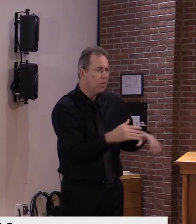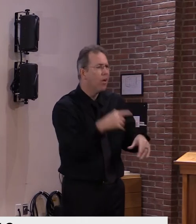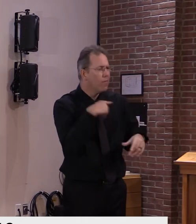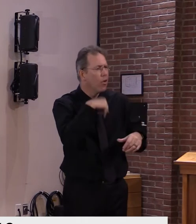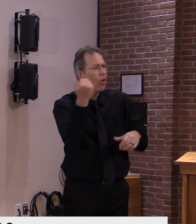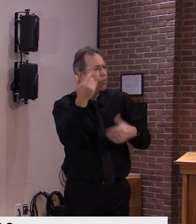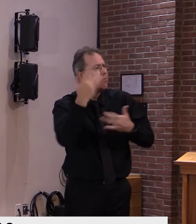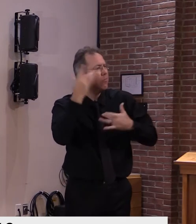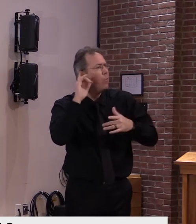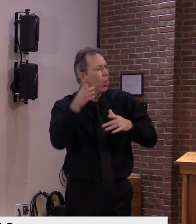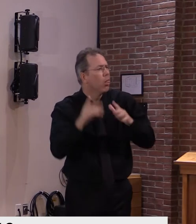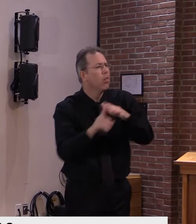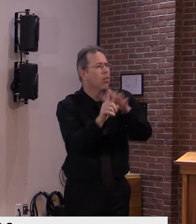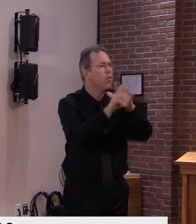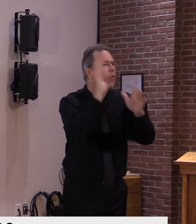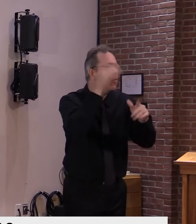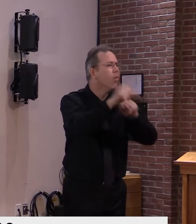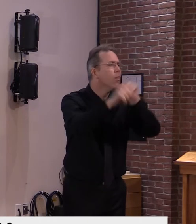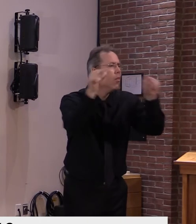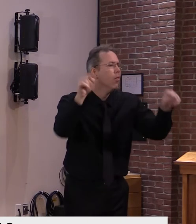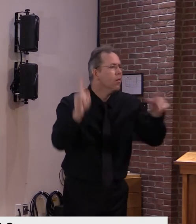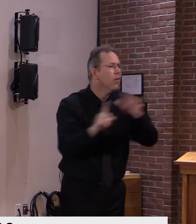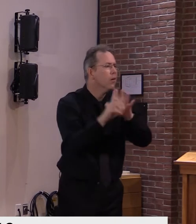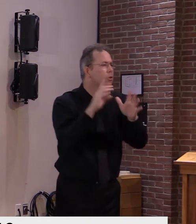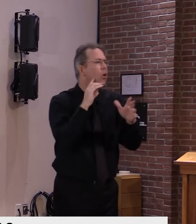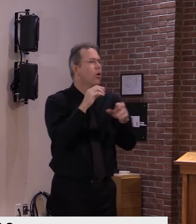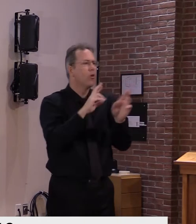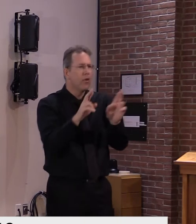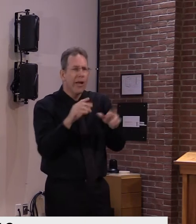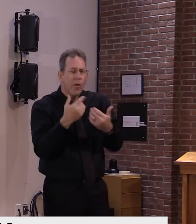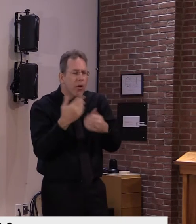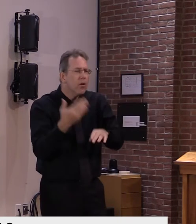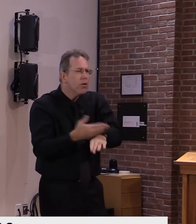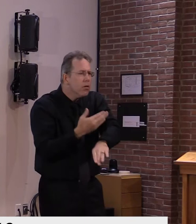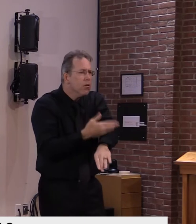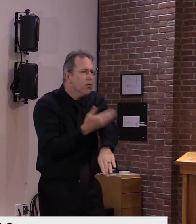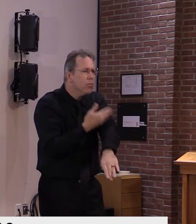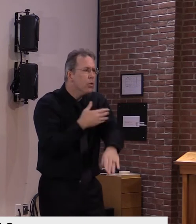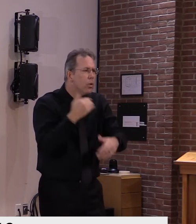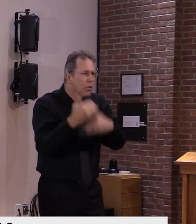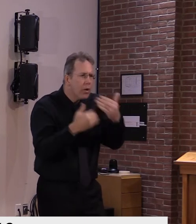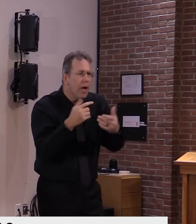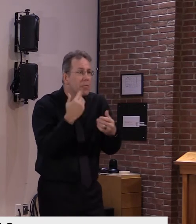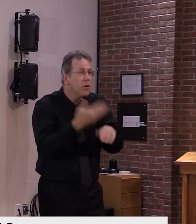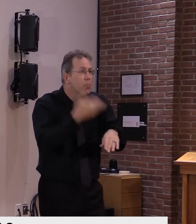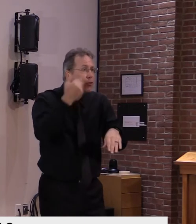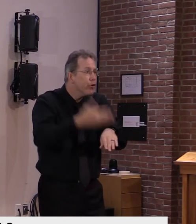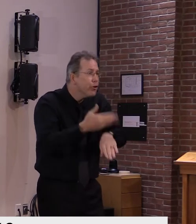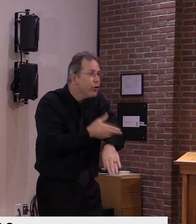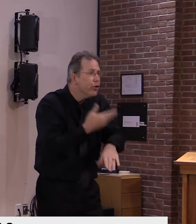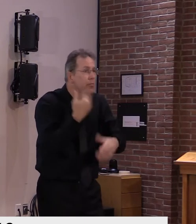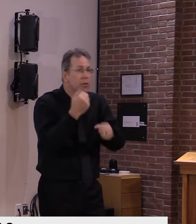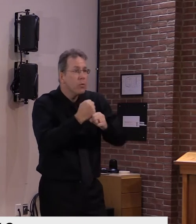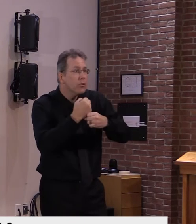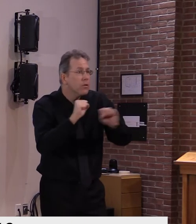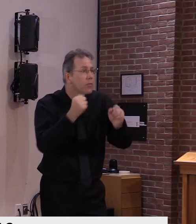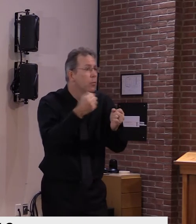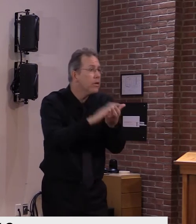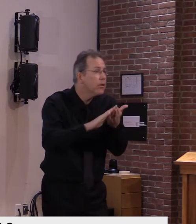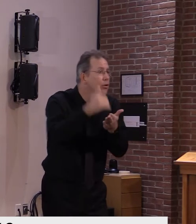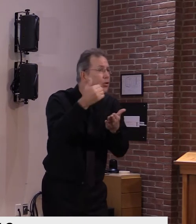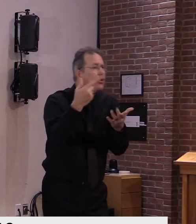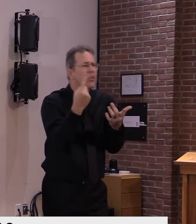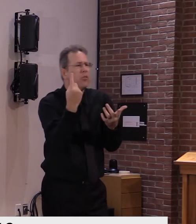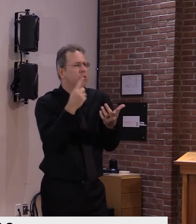works and what works better, and we'll continue to do that. So again, it's a little too early to plan for